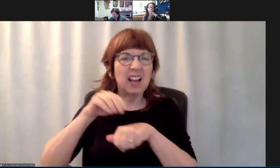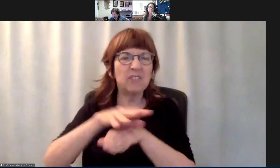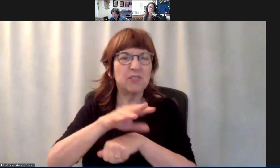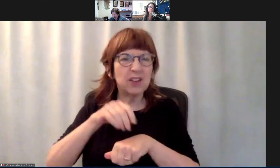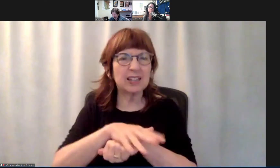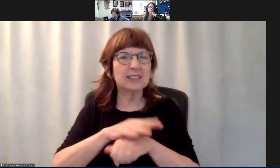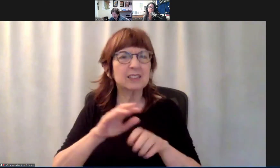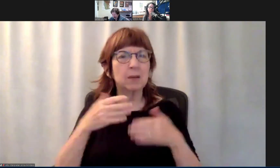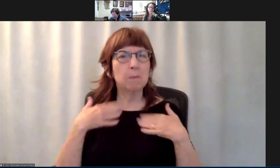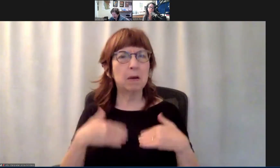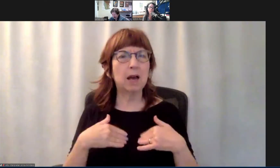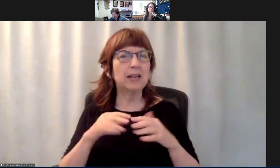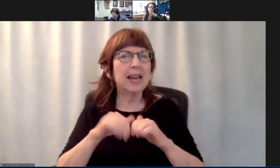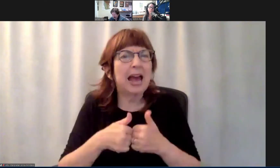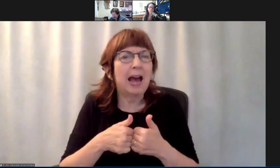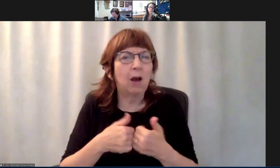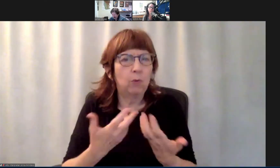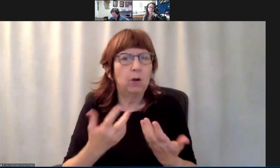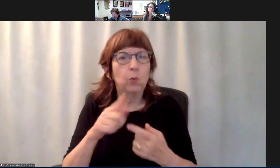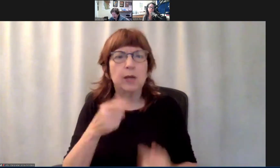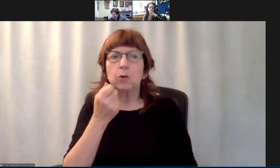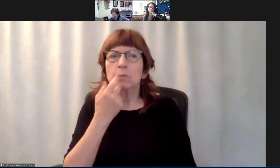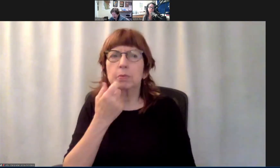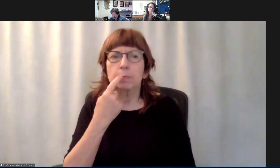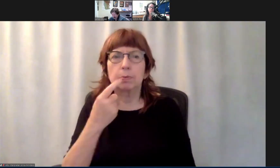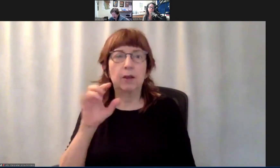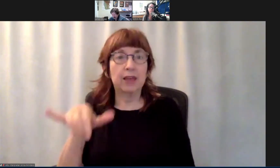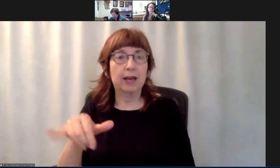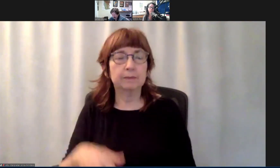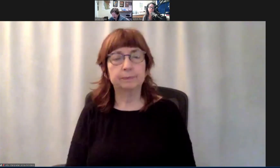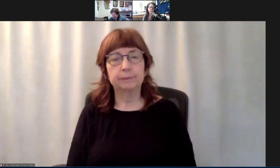See if I can go back here and